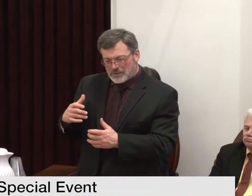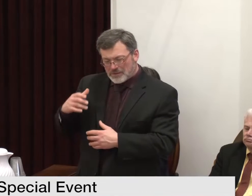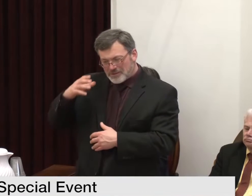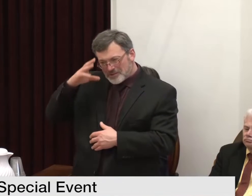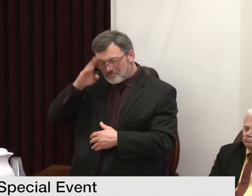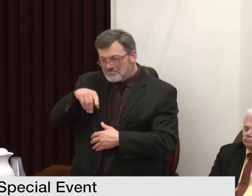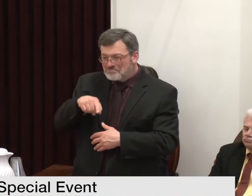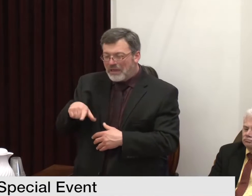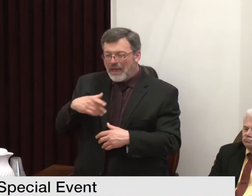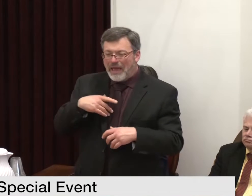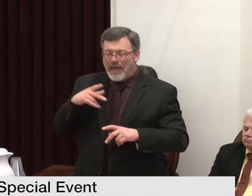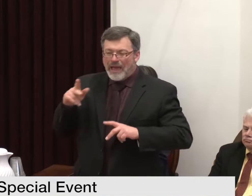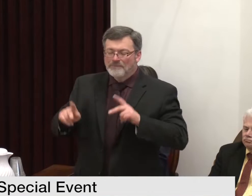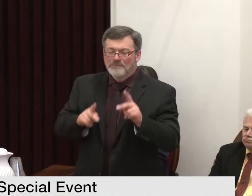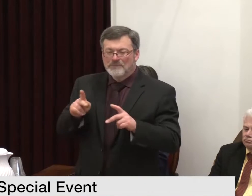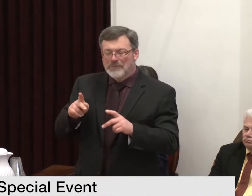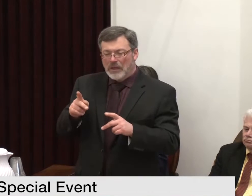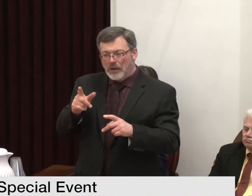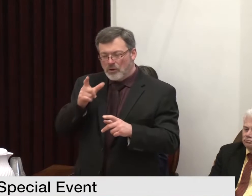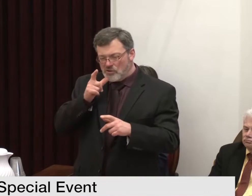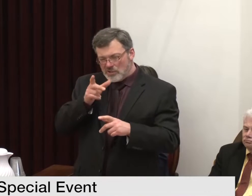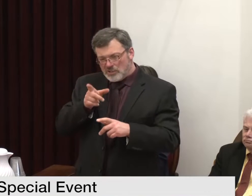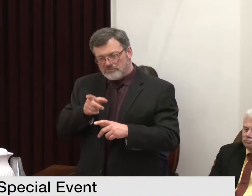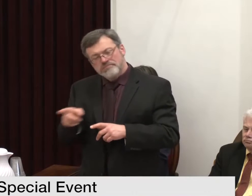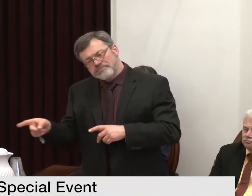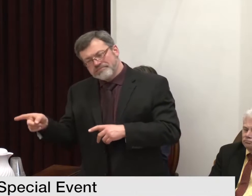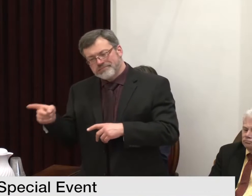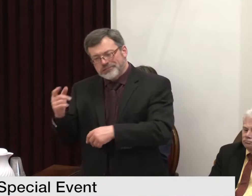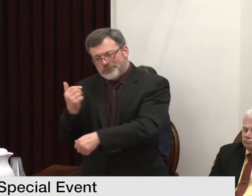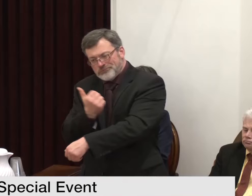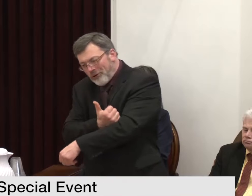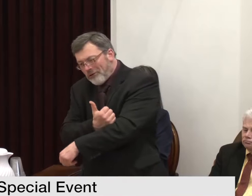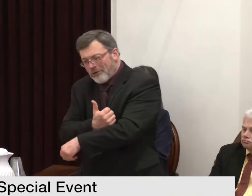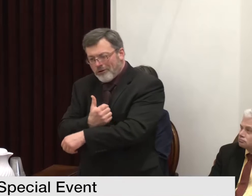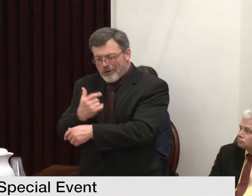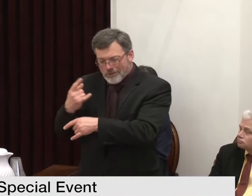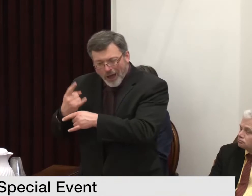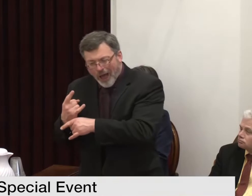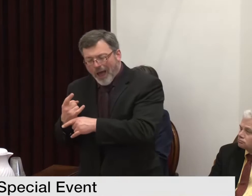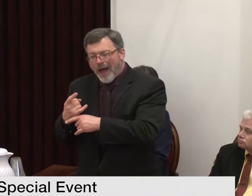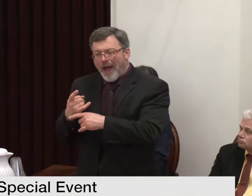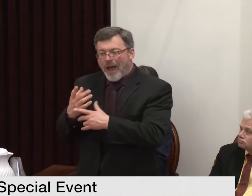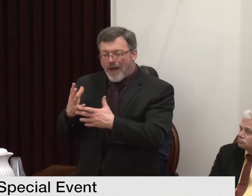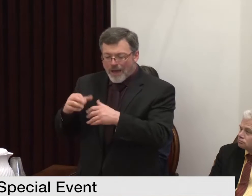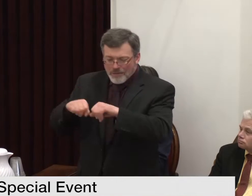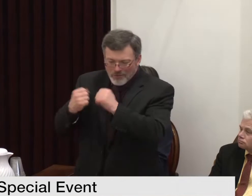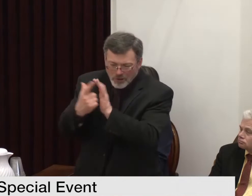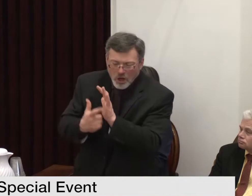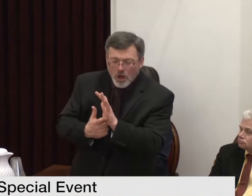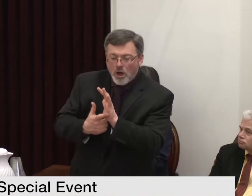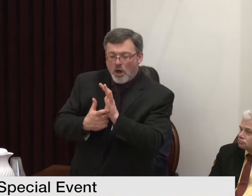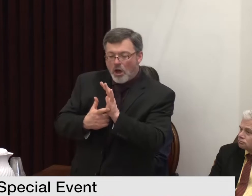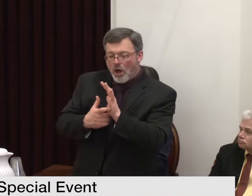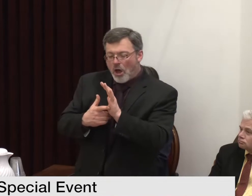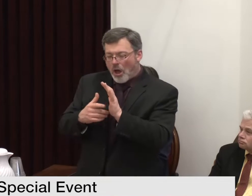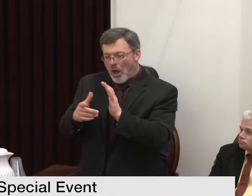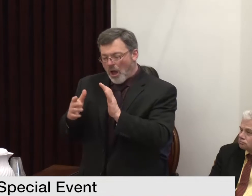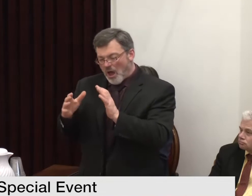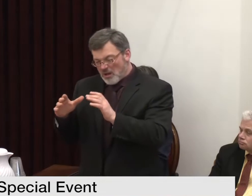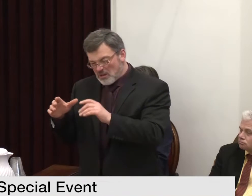But I wish I'd better anticipated the challenge of implementing laws to raise the age of criminal